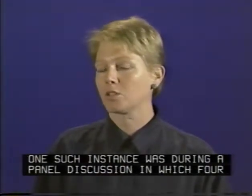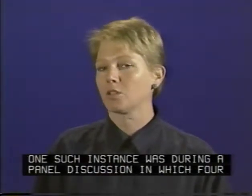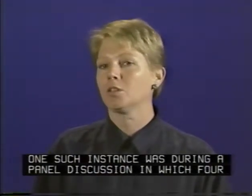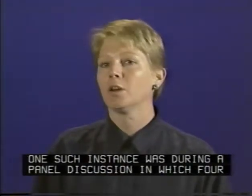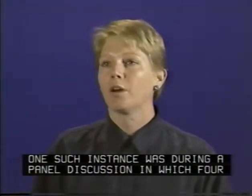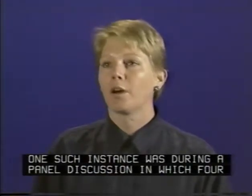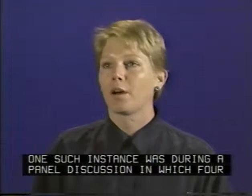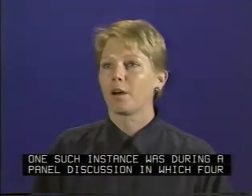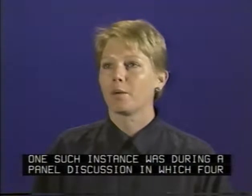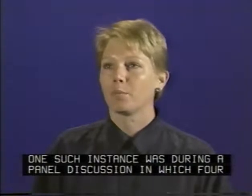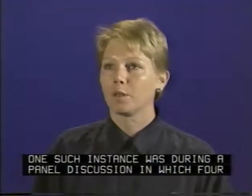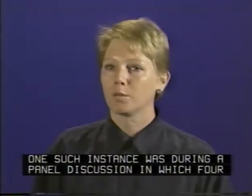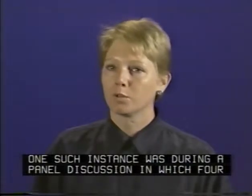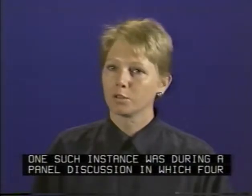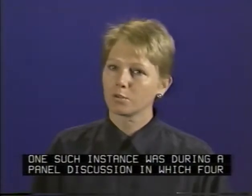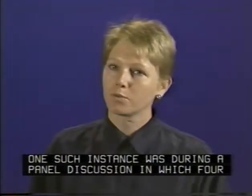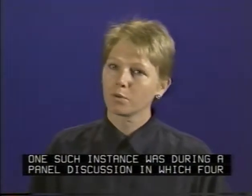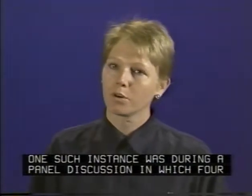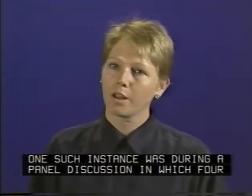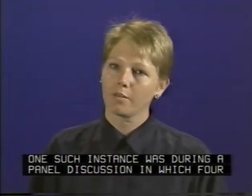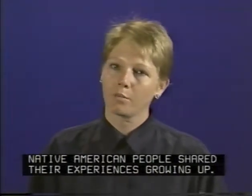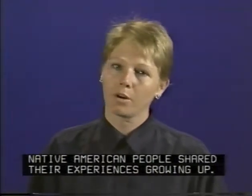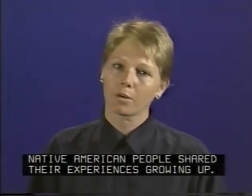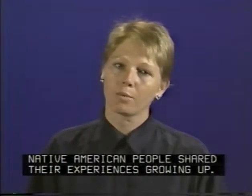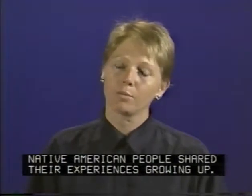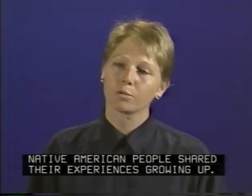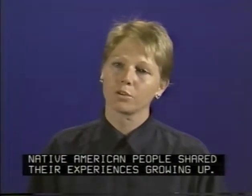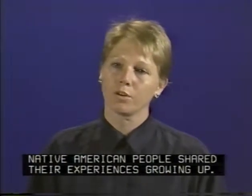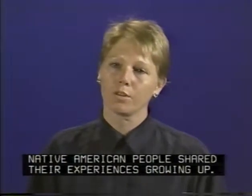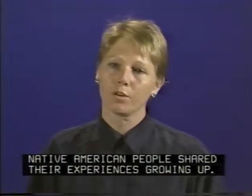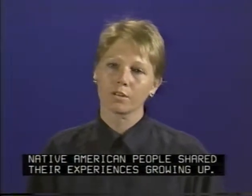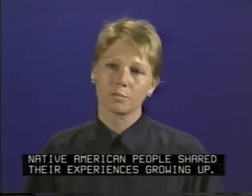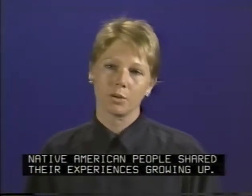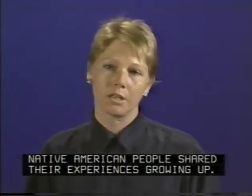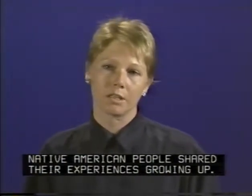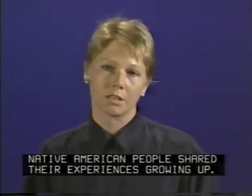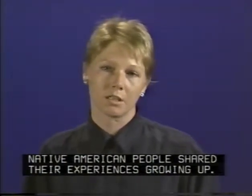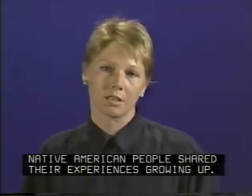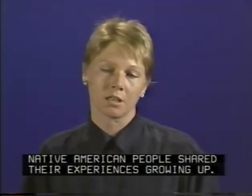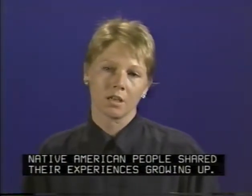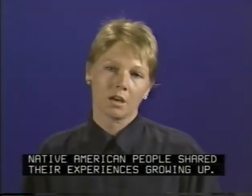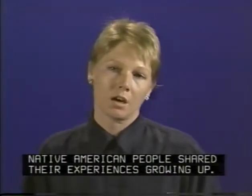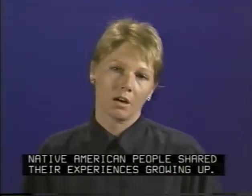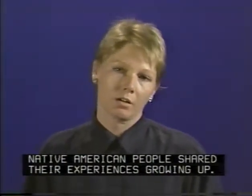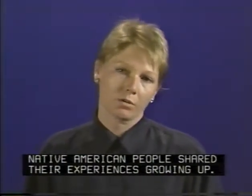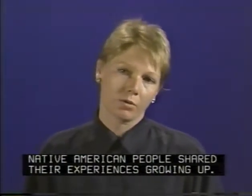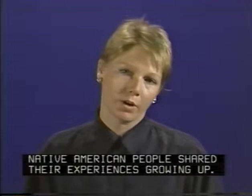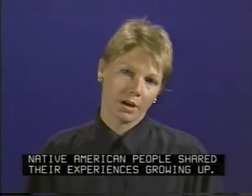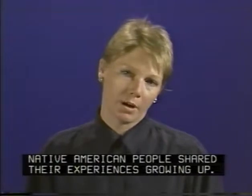discussion in which four Native American people shared their experiences growing up.